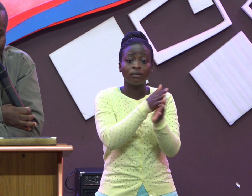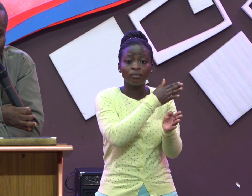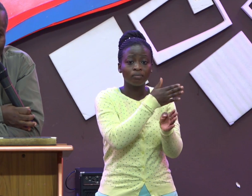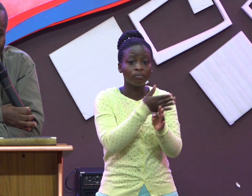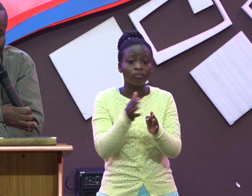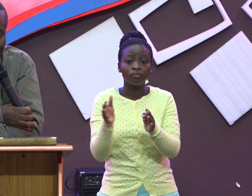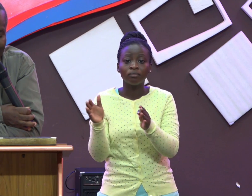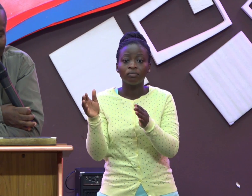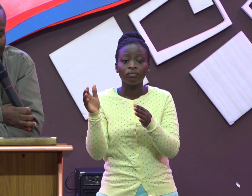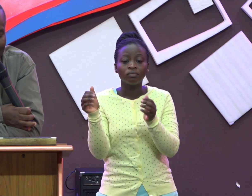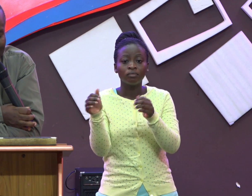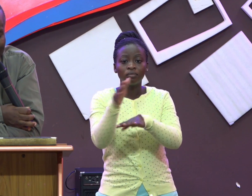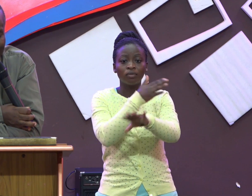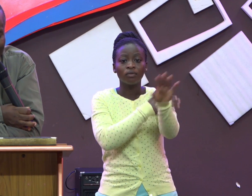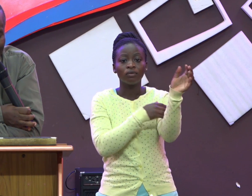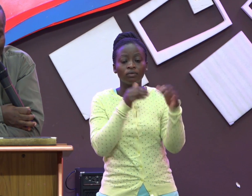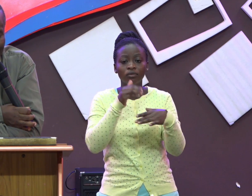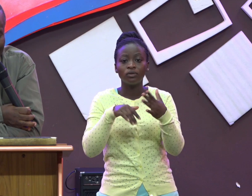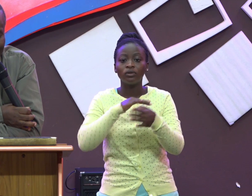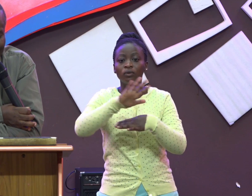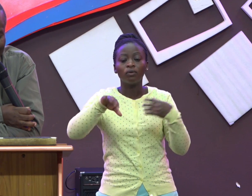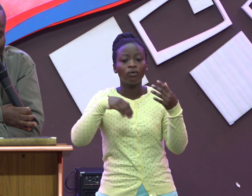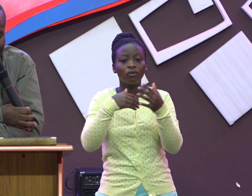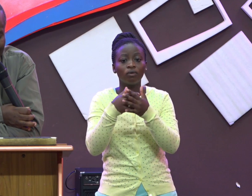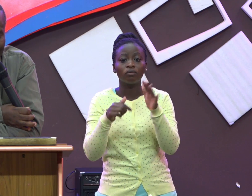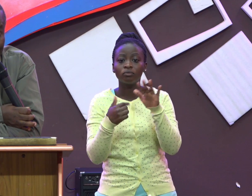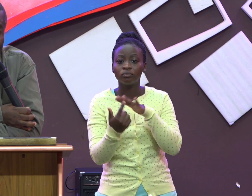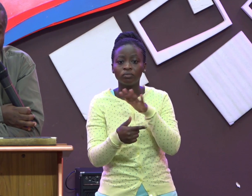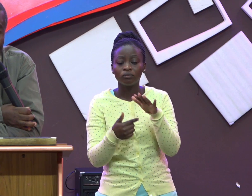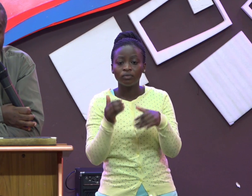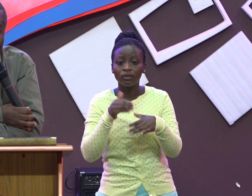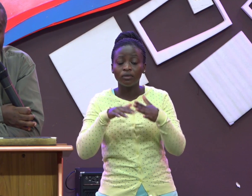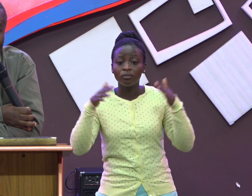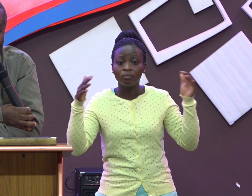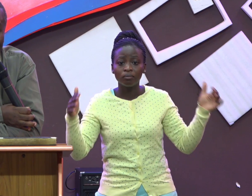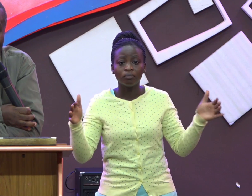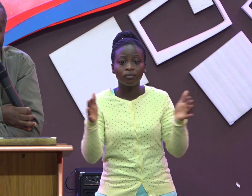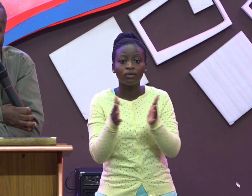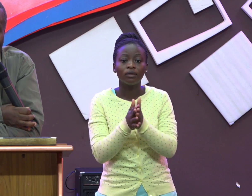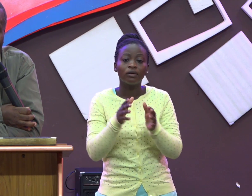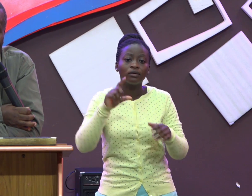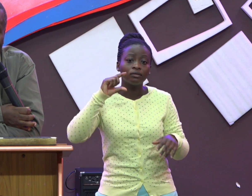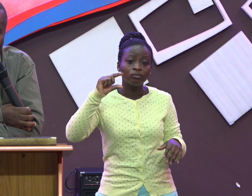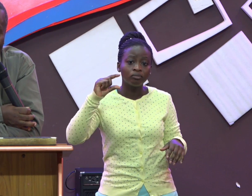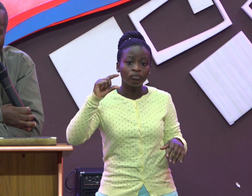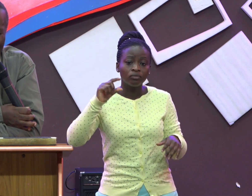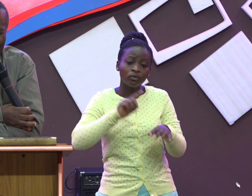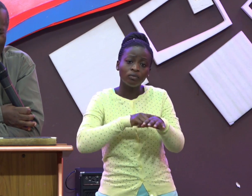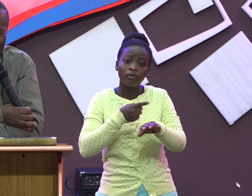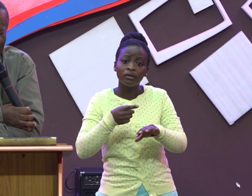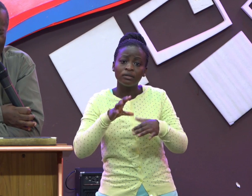by God in all situations, in great and small things. When the spirit is in a good